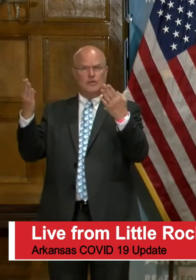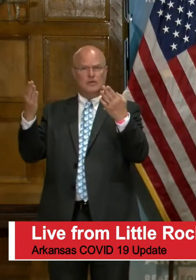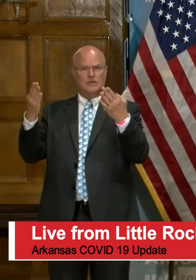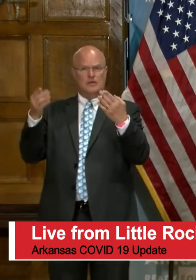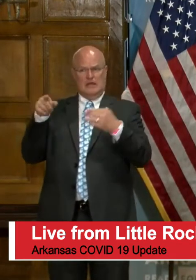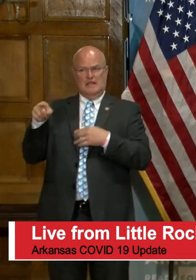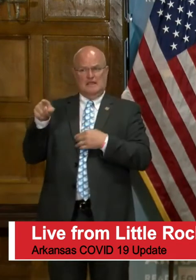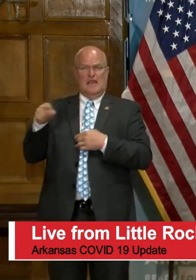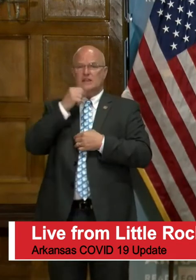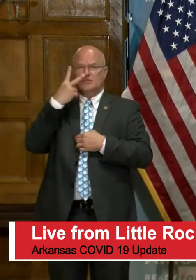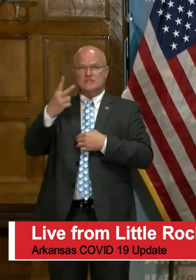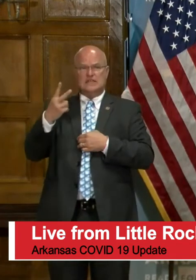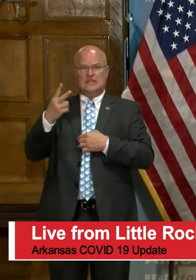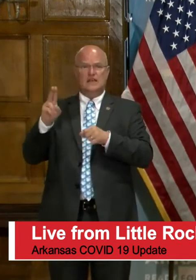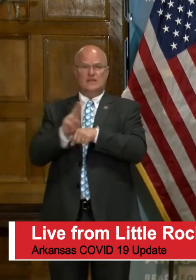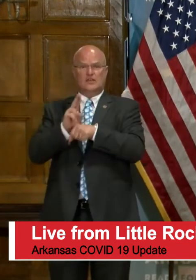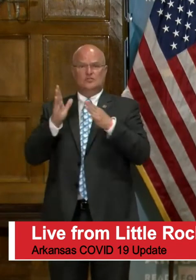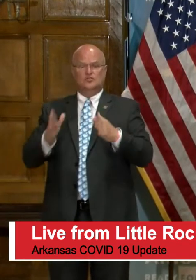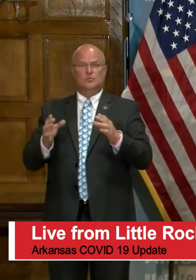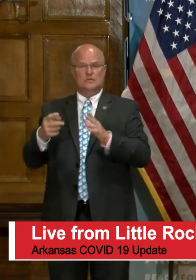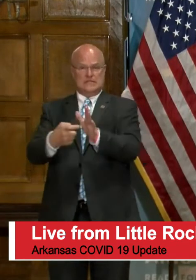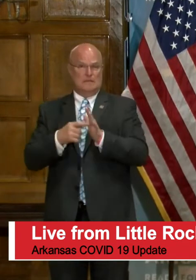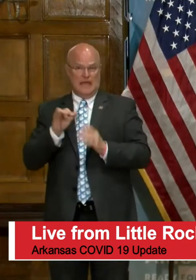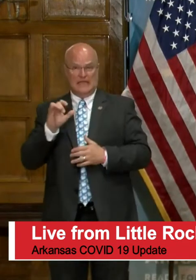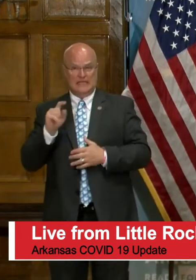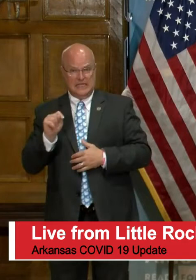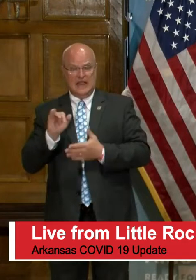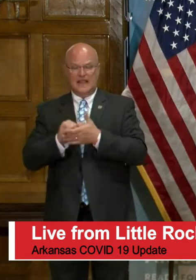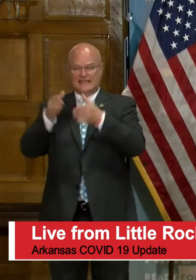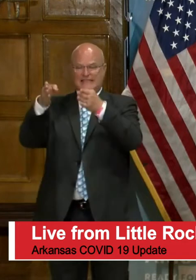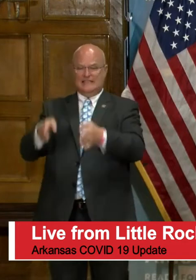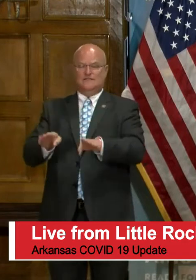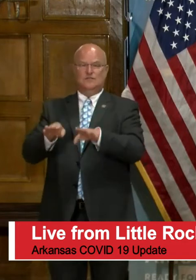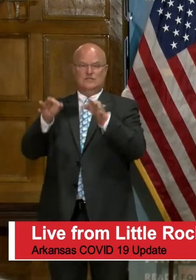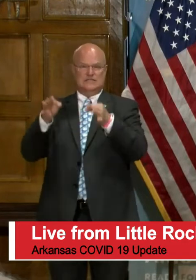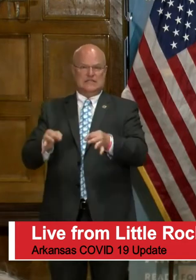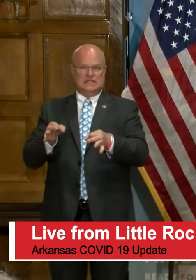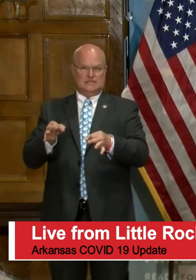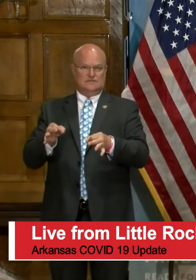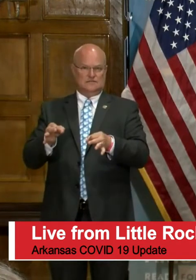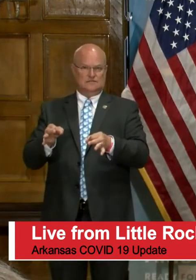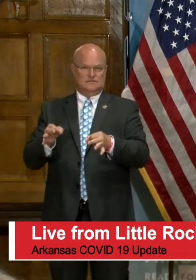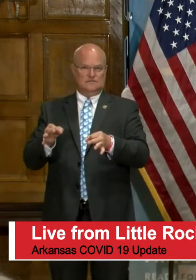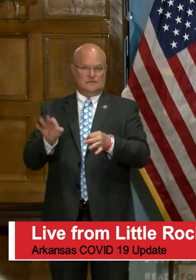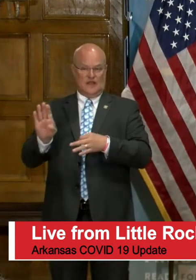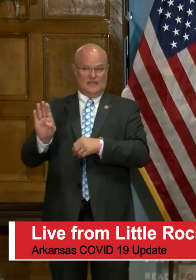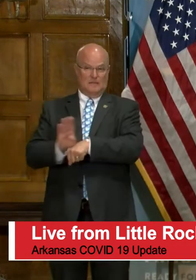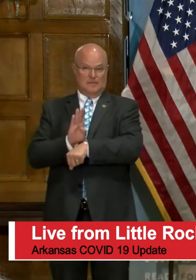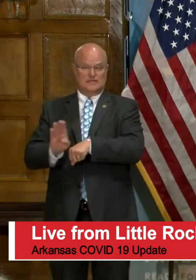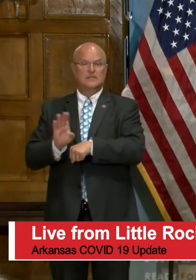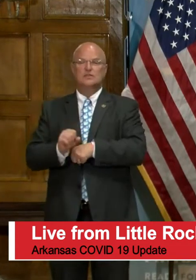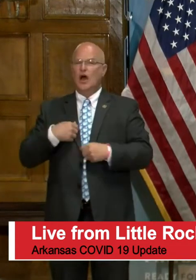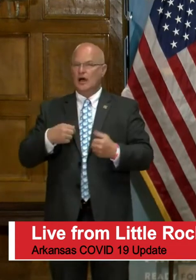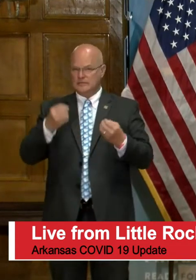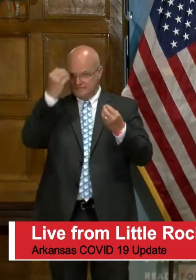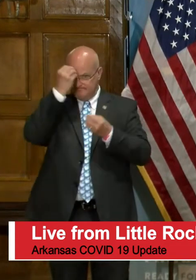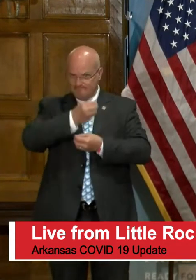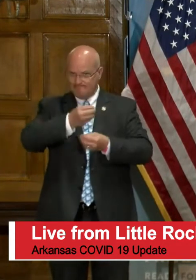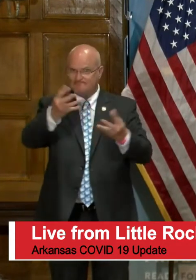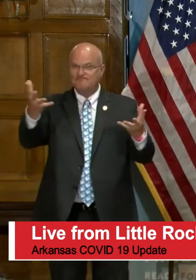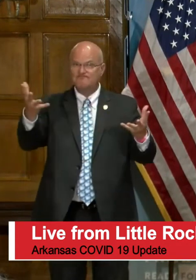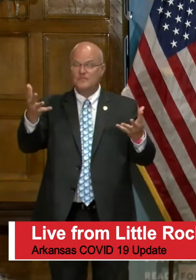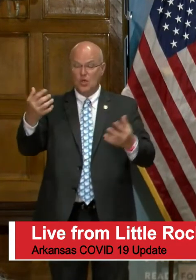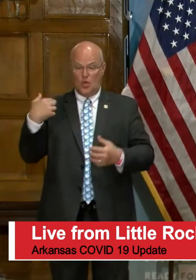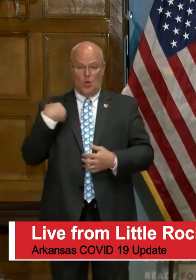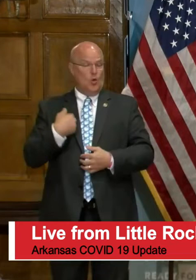just because they don't see the consumer demand yet. That's an individual decision of that particular business. And so I'm just reminding people